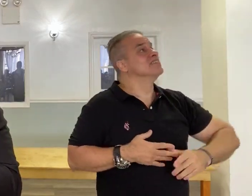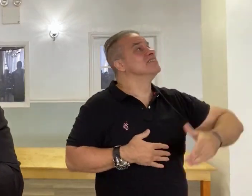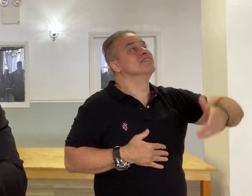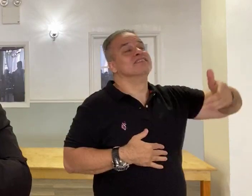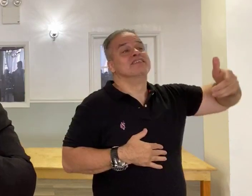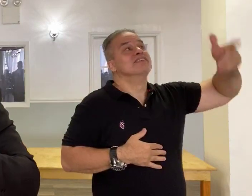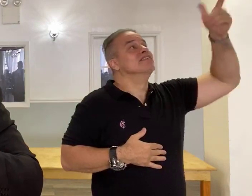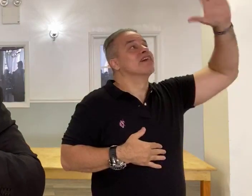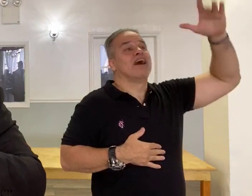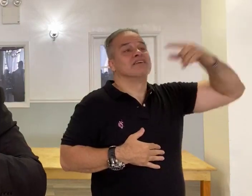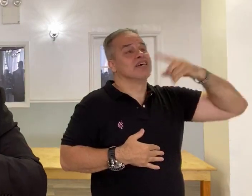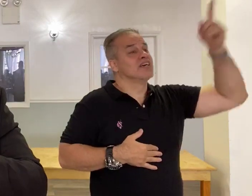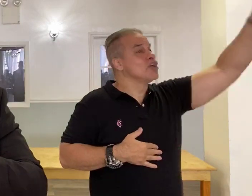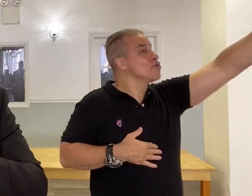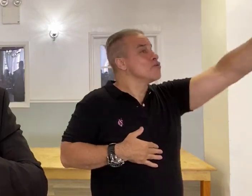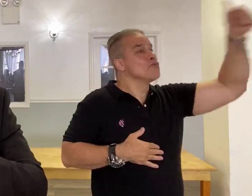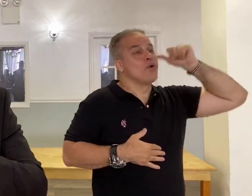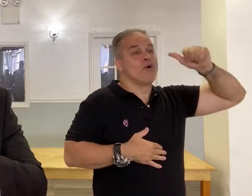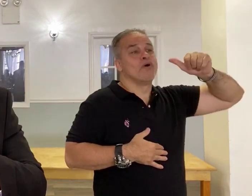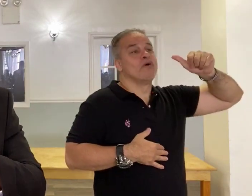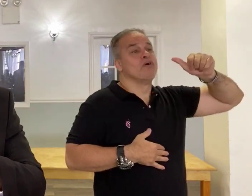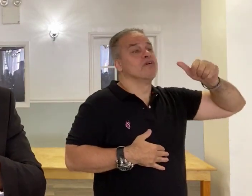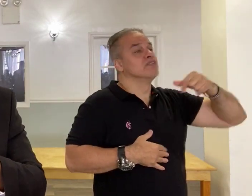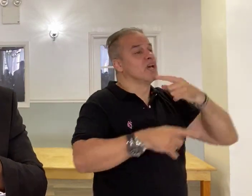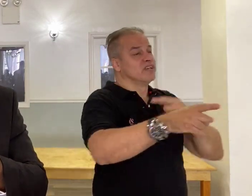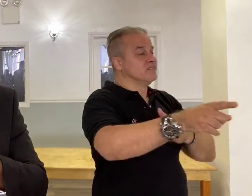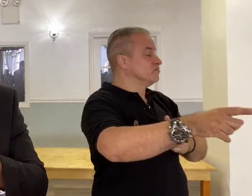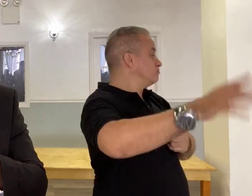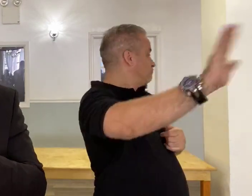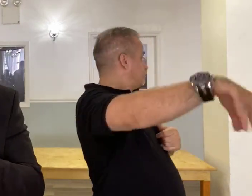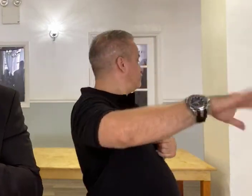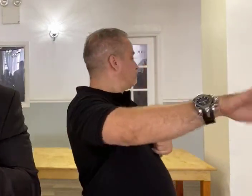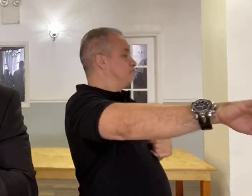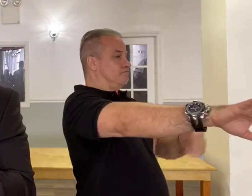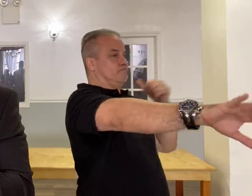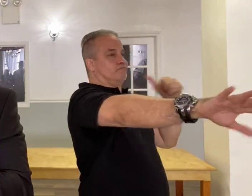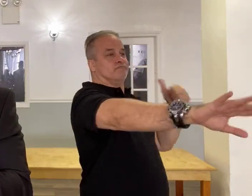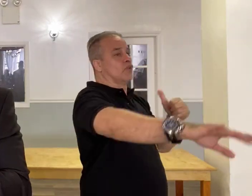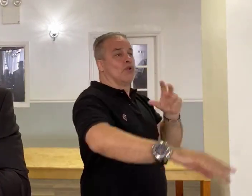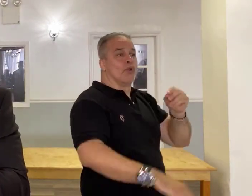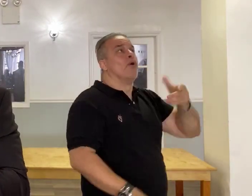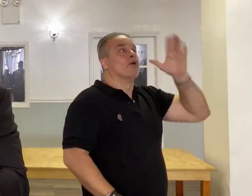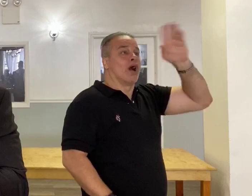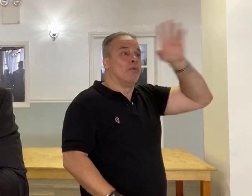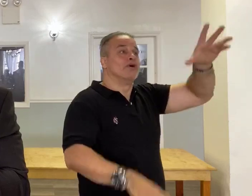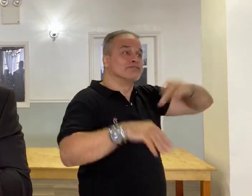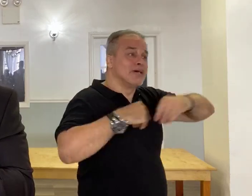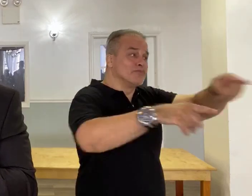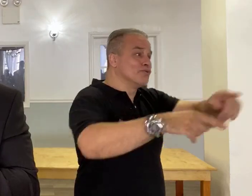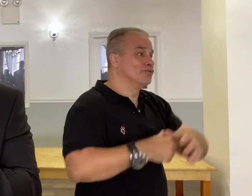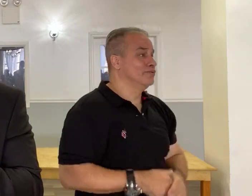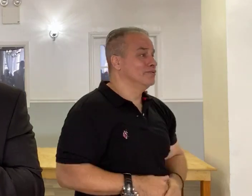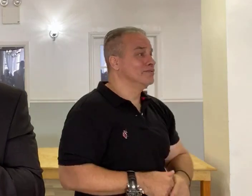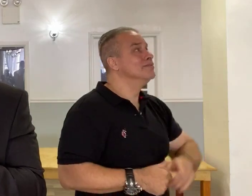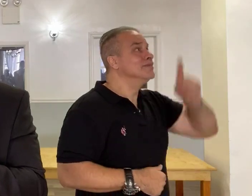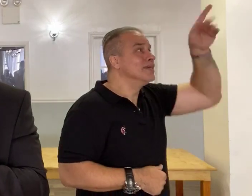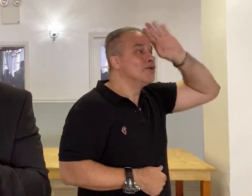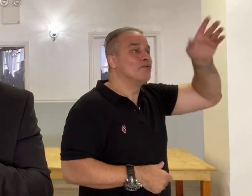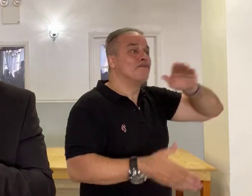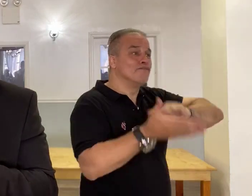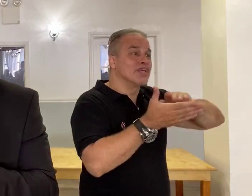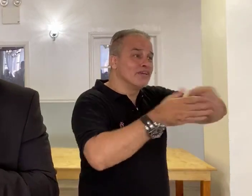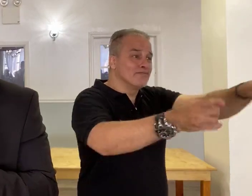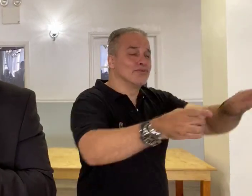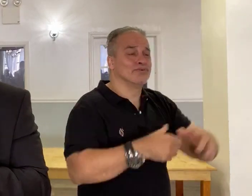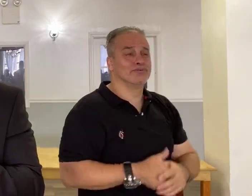him. Christ will receive you as his own. Before you are his own, he will forgive you. Some